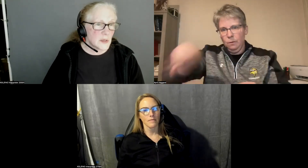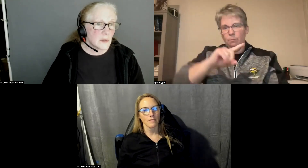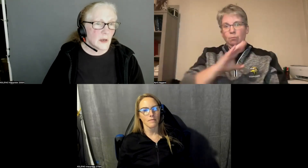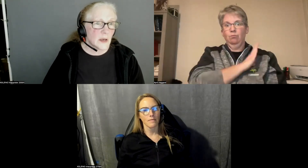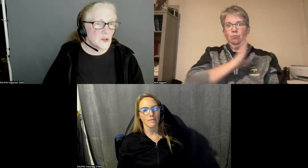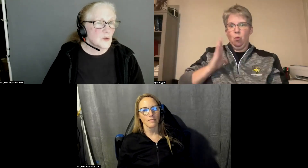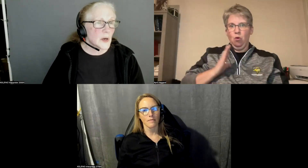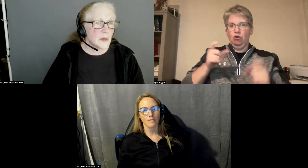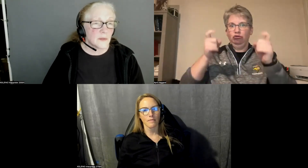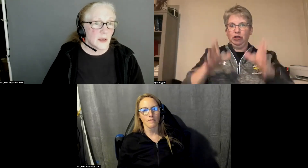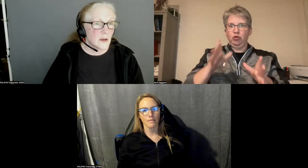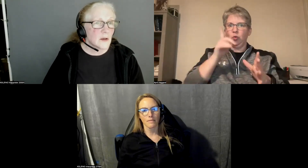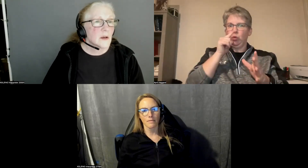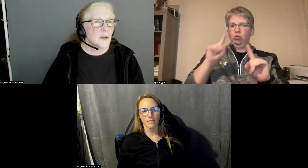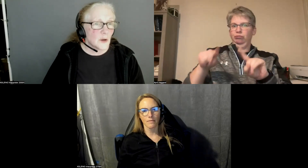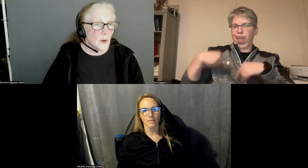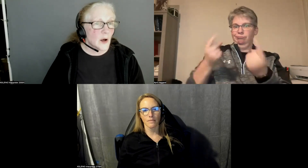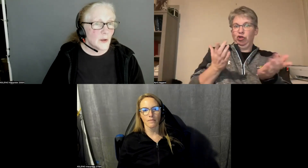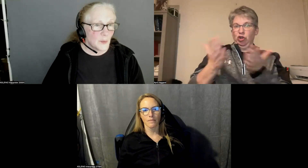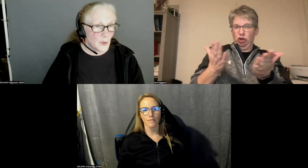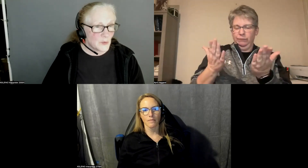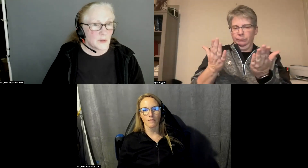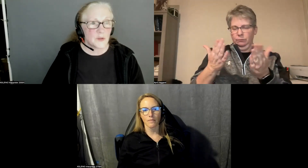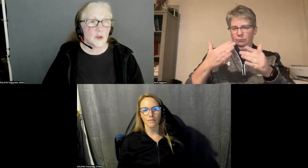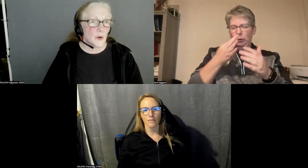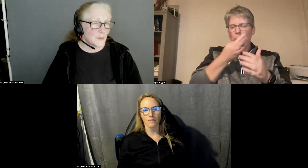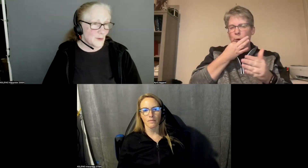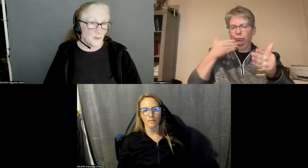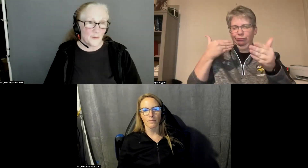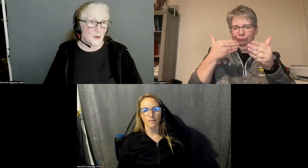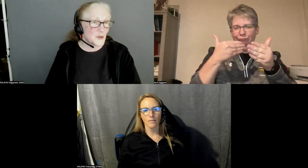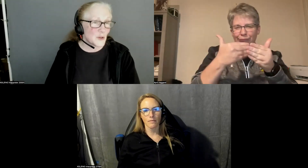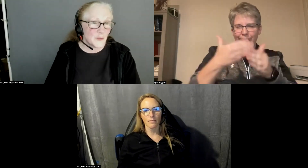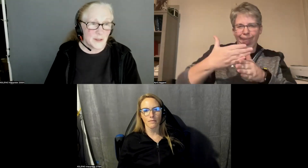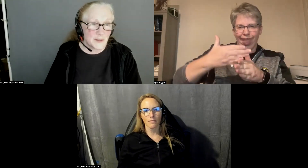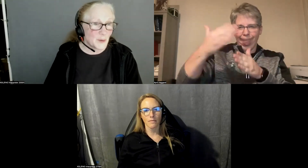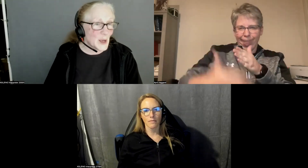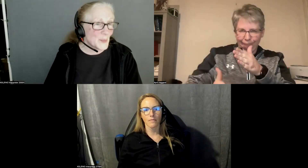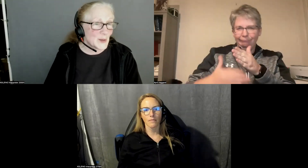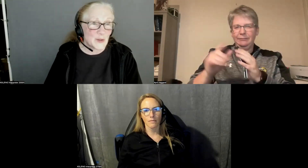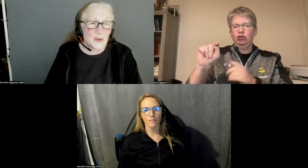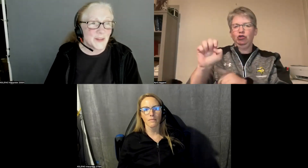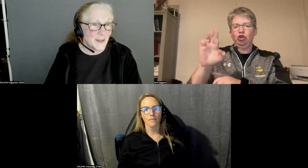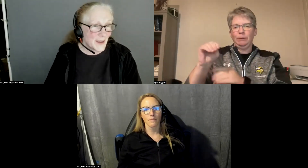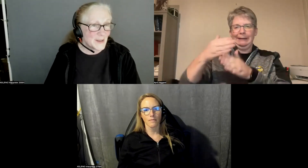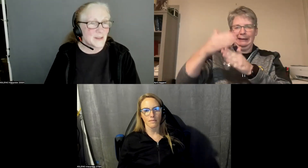First, I do want to thank, all the board directors so far for your service. We're coming to the